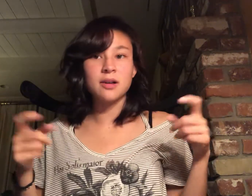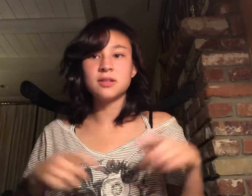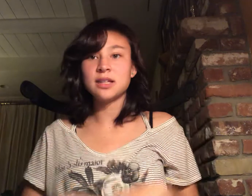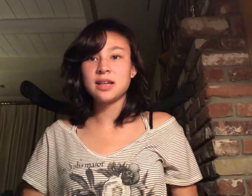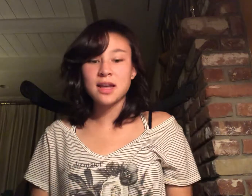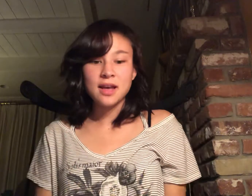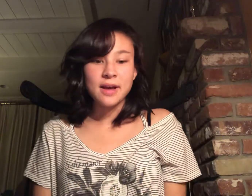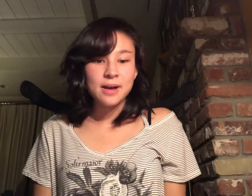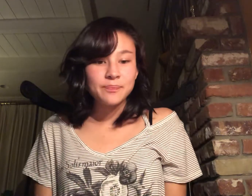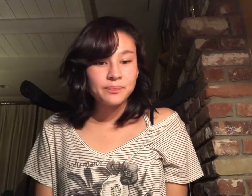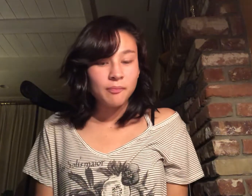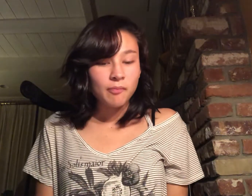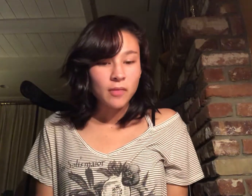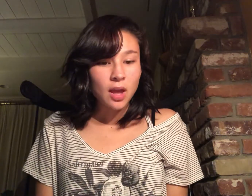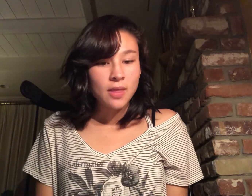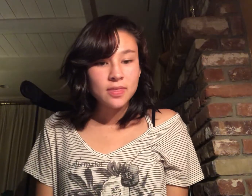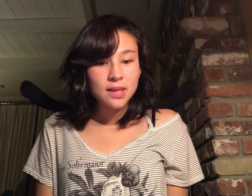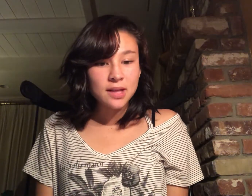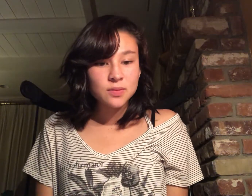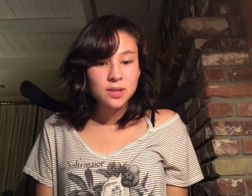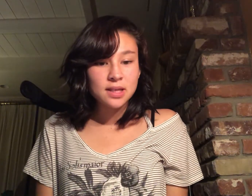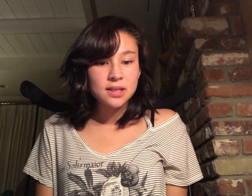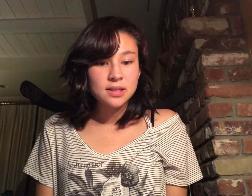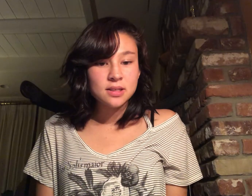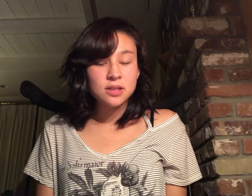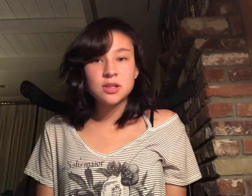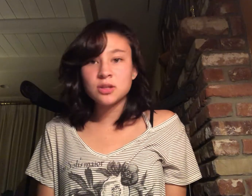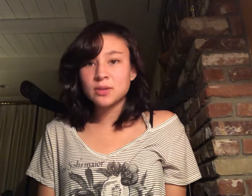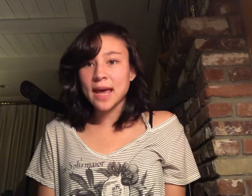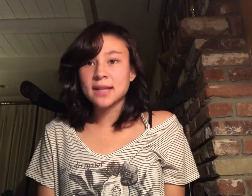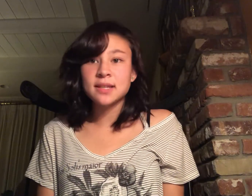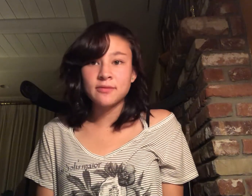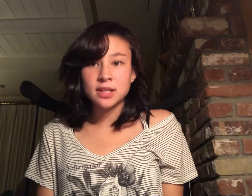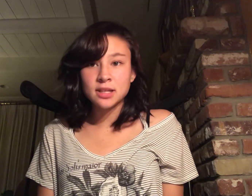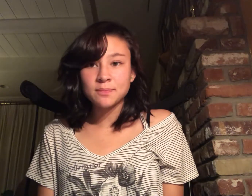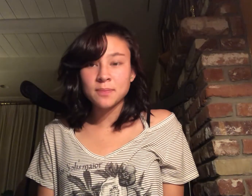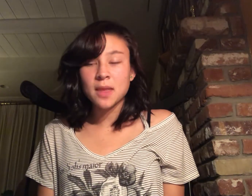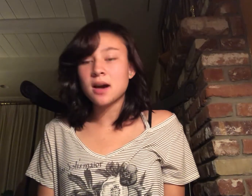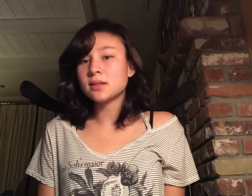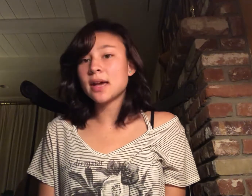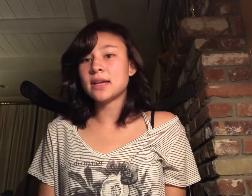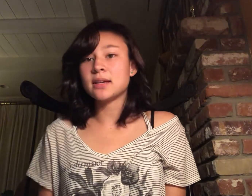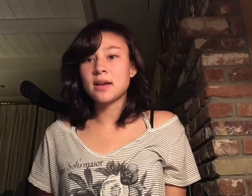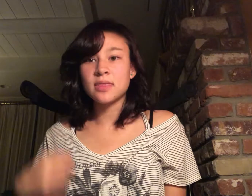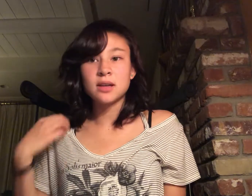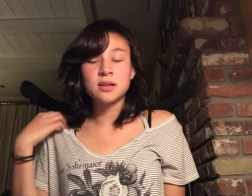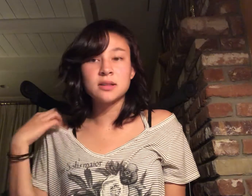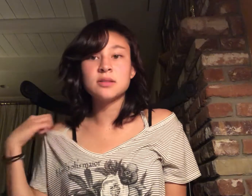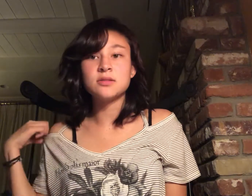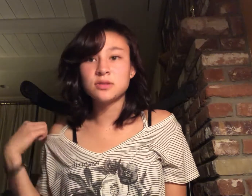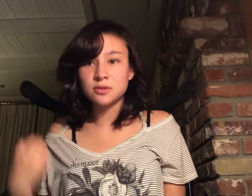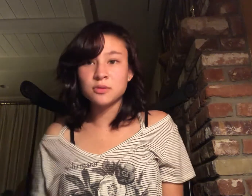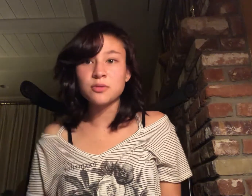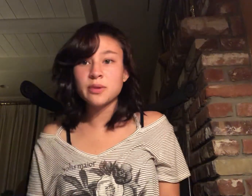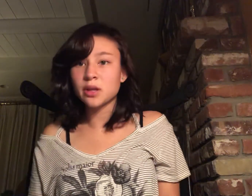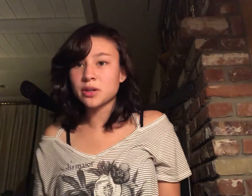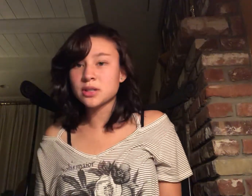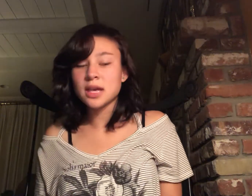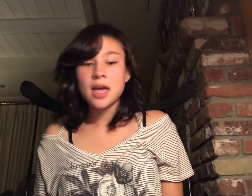ugly. The next one is to do an activity. Unlike the do-do we learned,